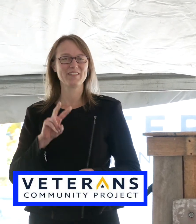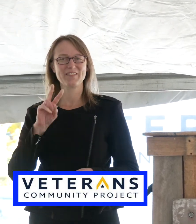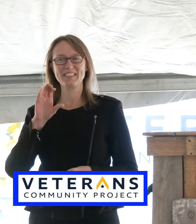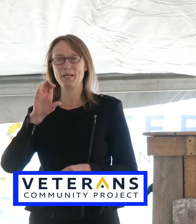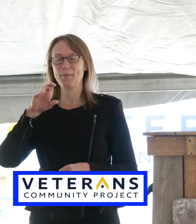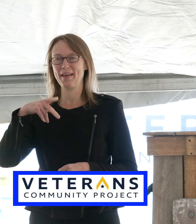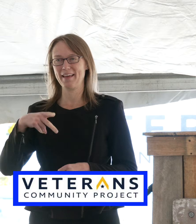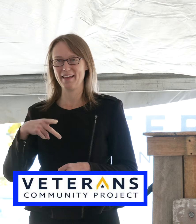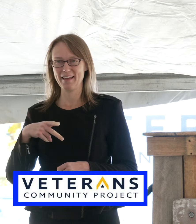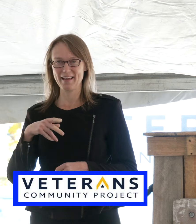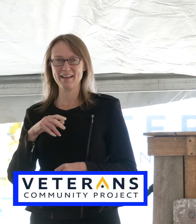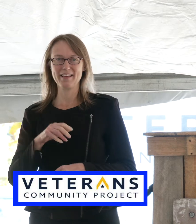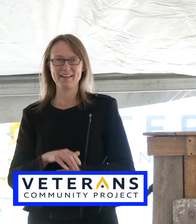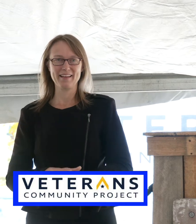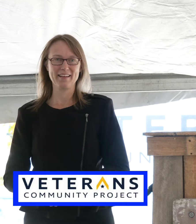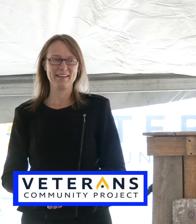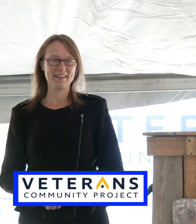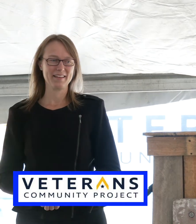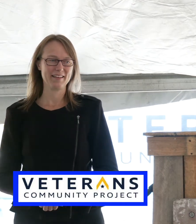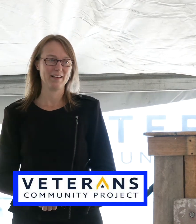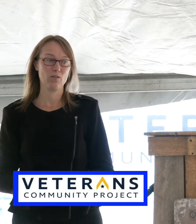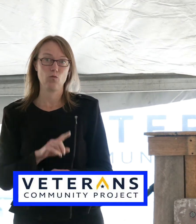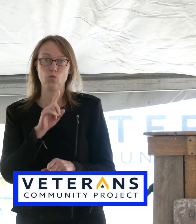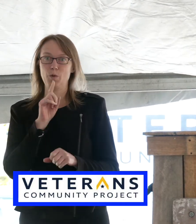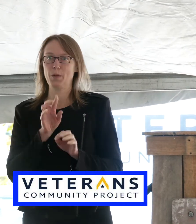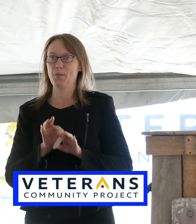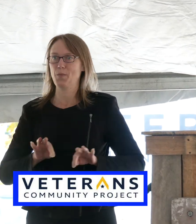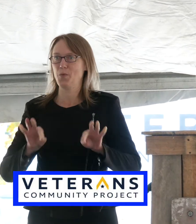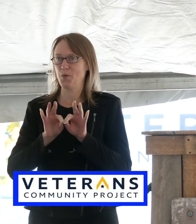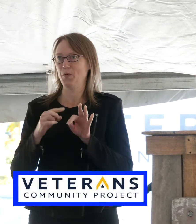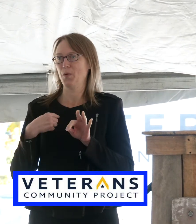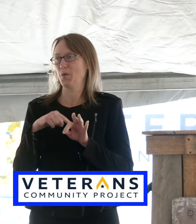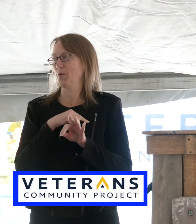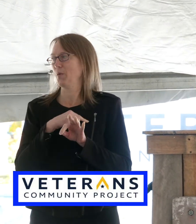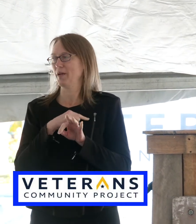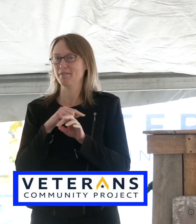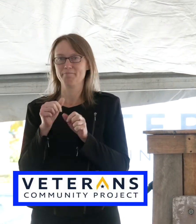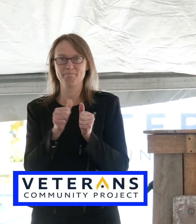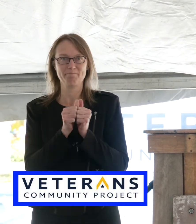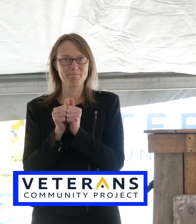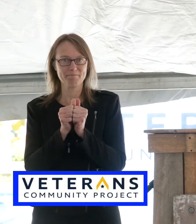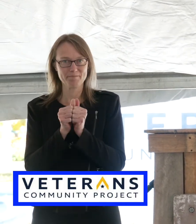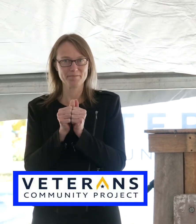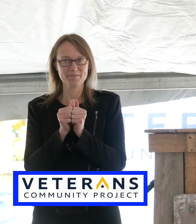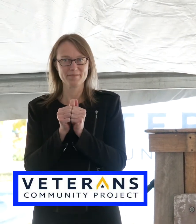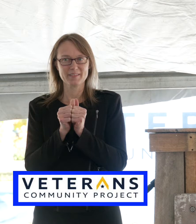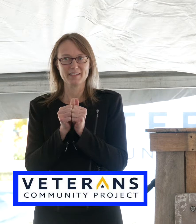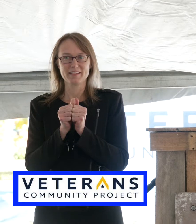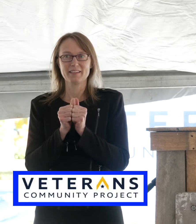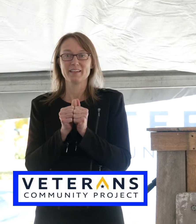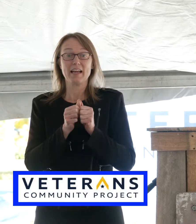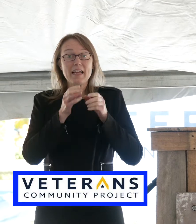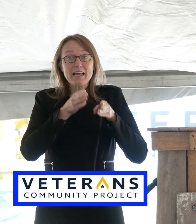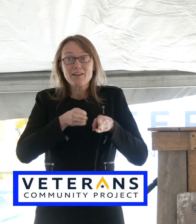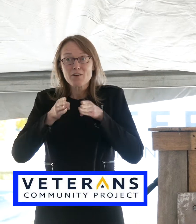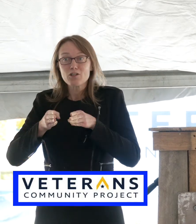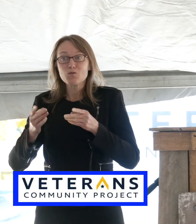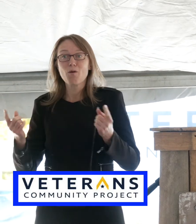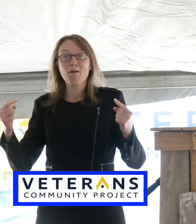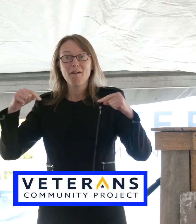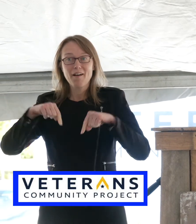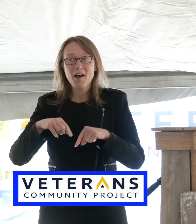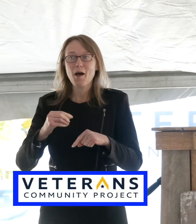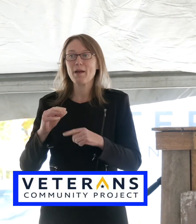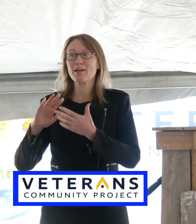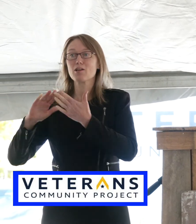so important that we come together as individuals and as a community to really make this happen. And